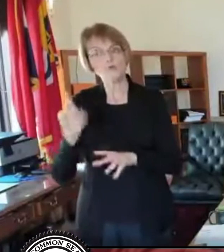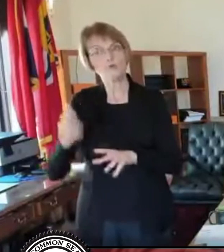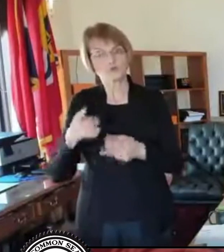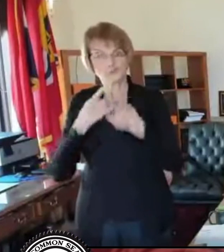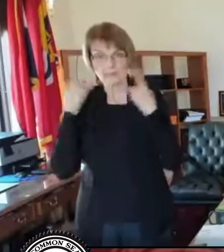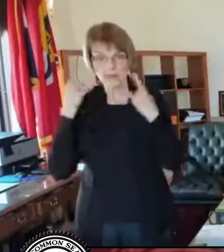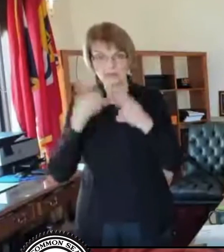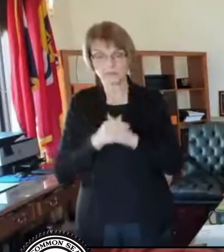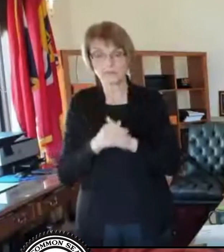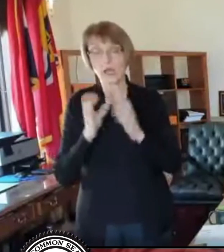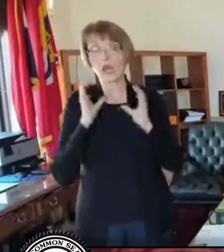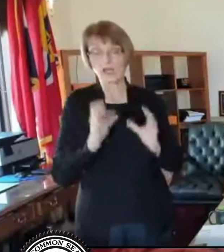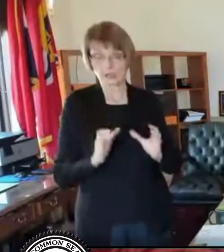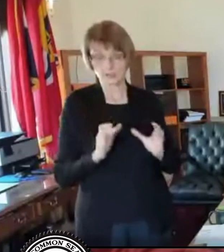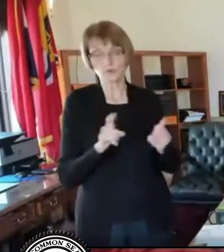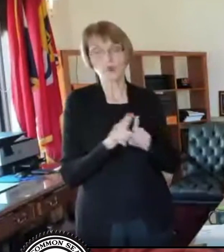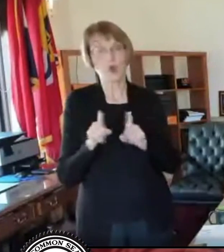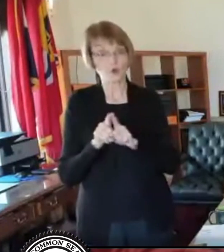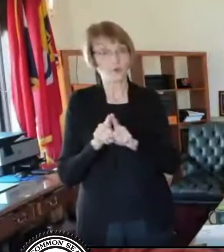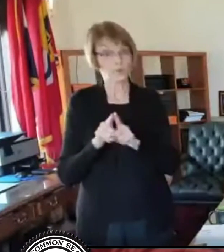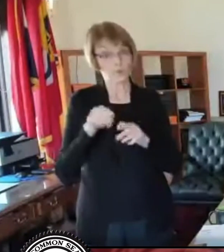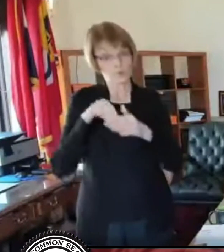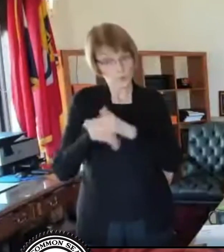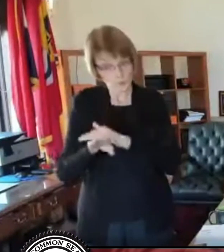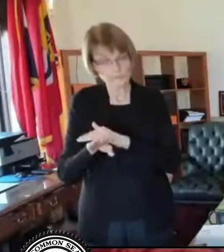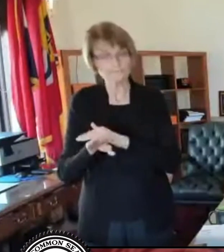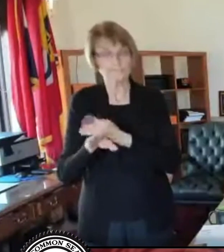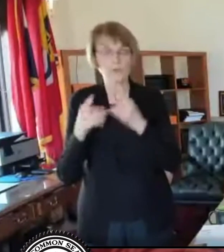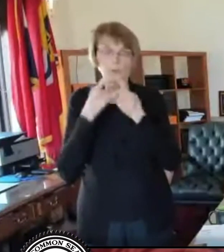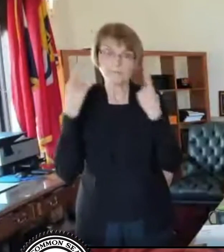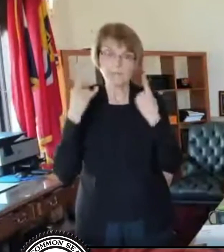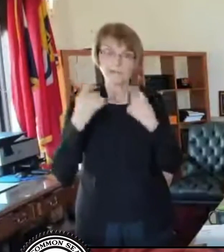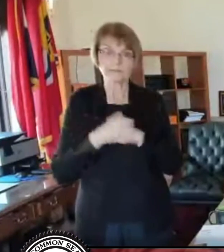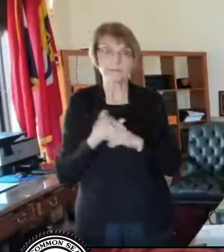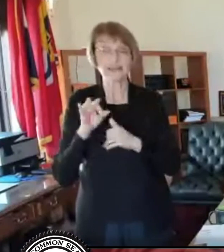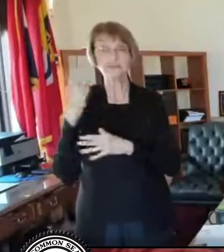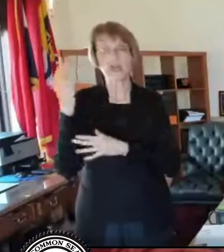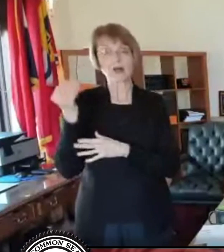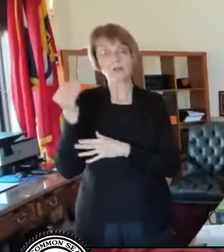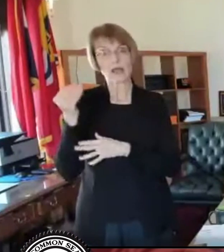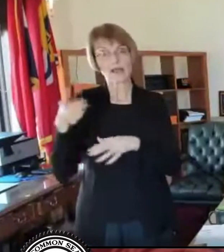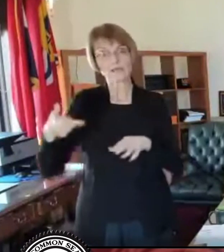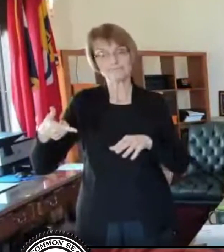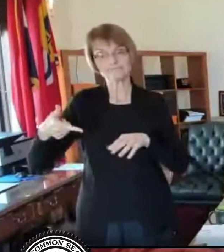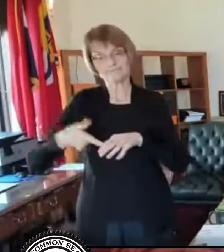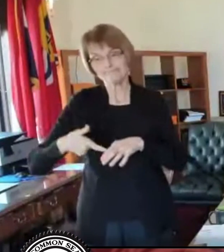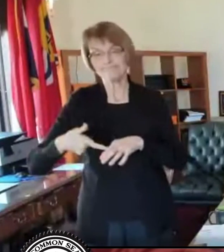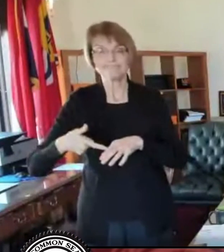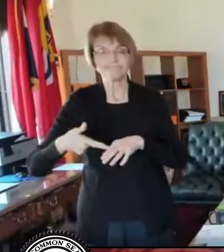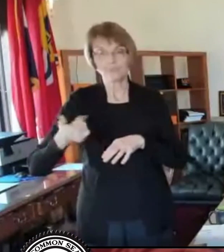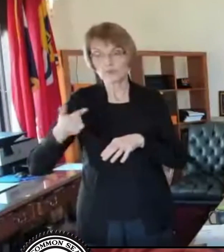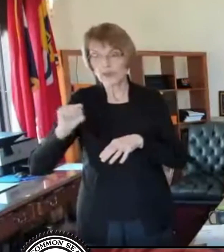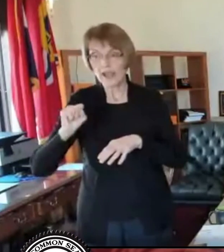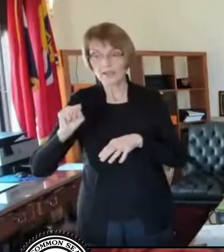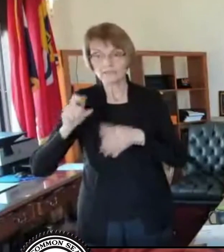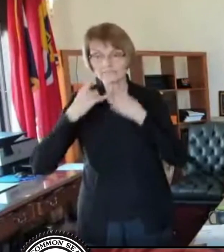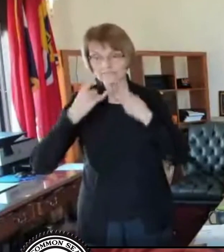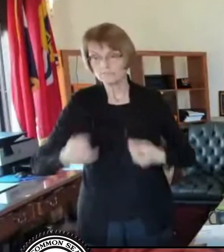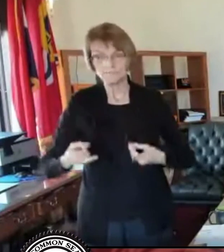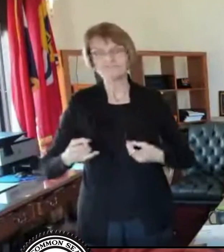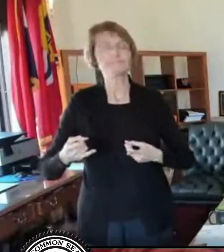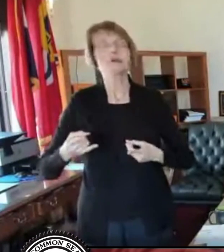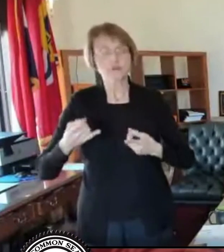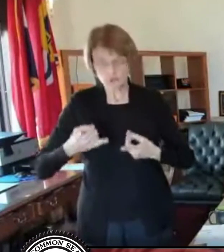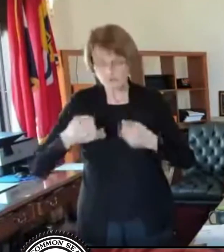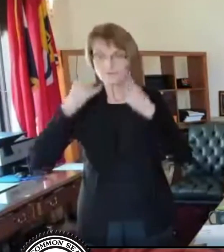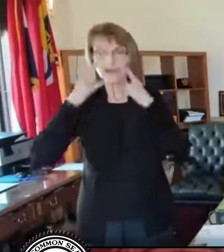All customers should also be wearing masks, but you know, if you're outside pumping gas and you don't have a mask on, you should have a mask.